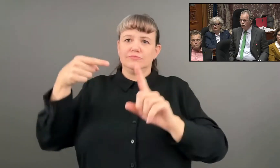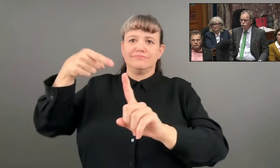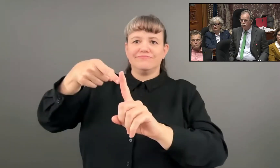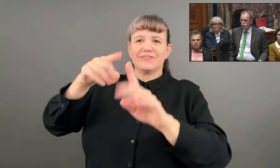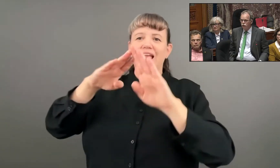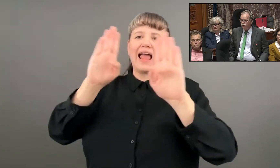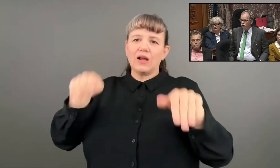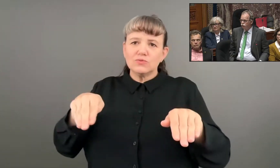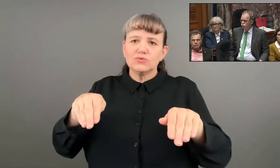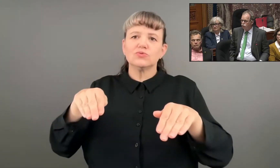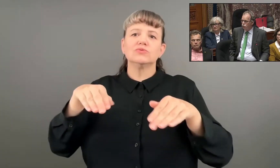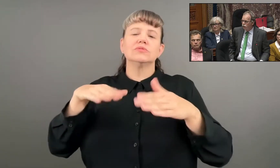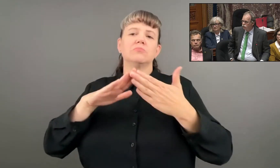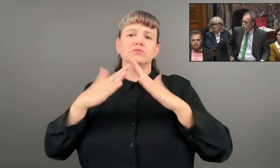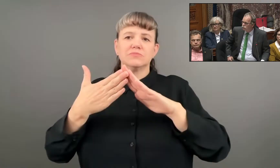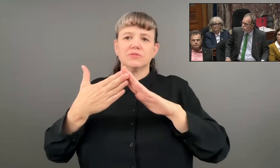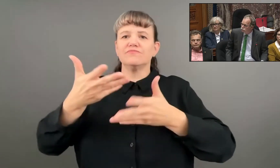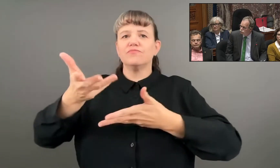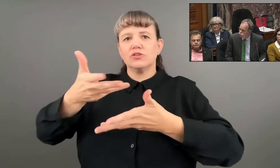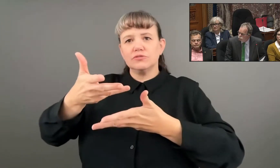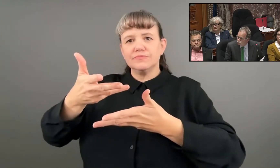declaring housing a human right?